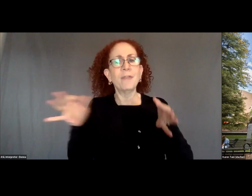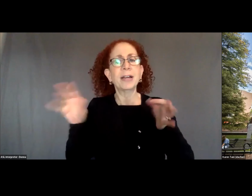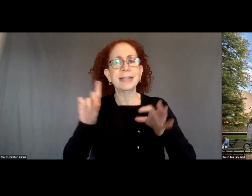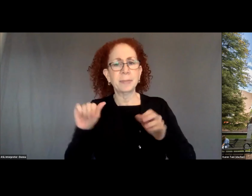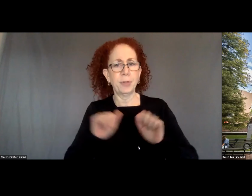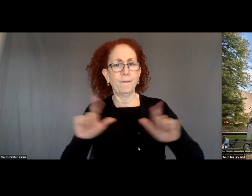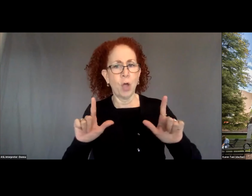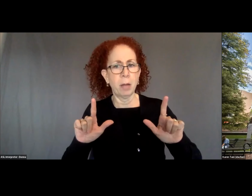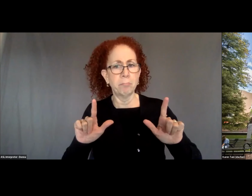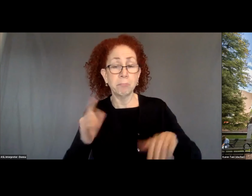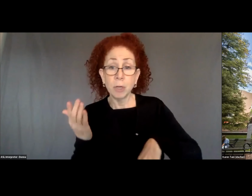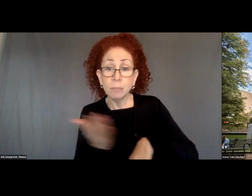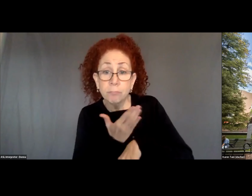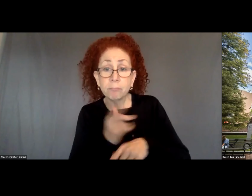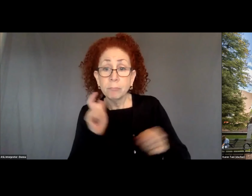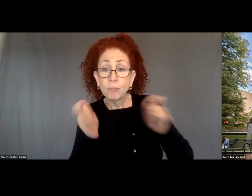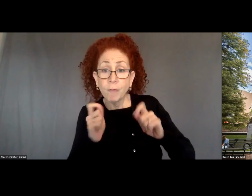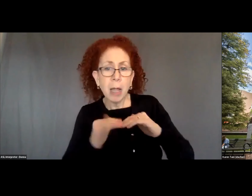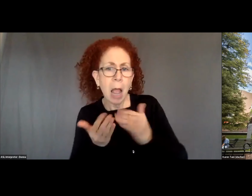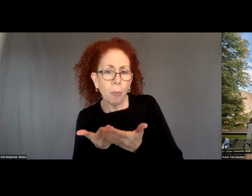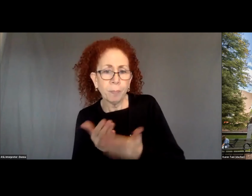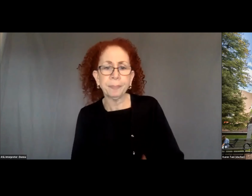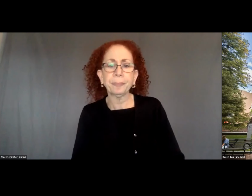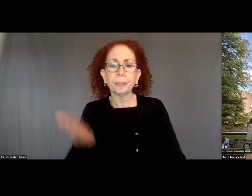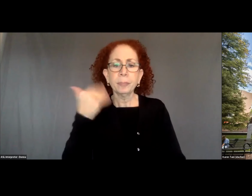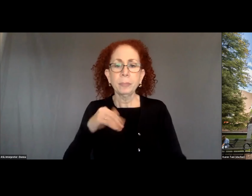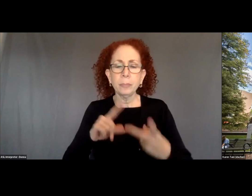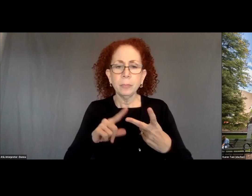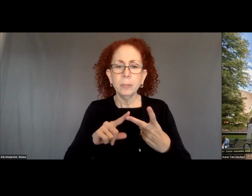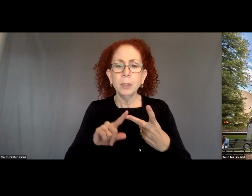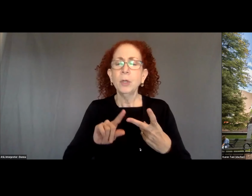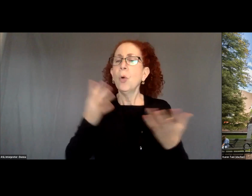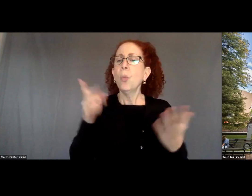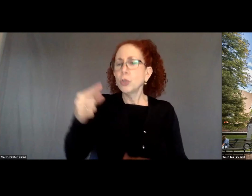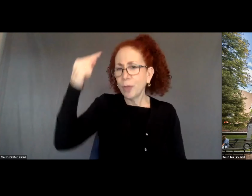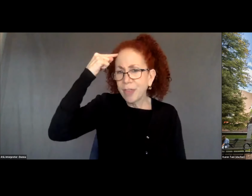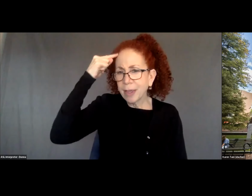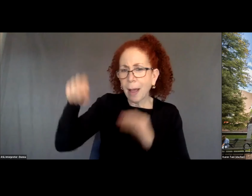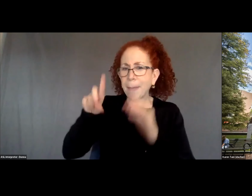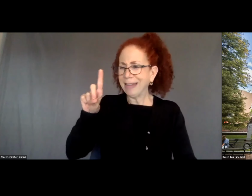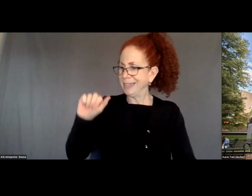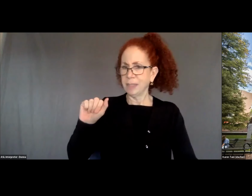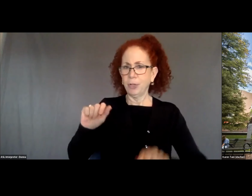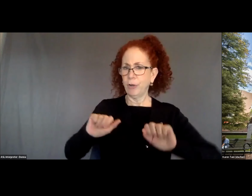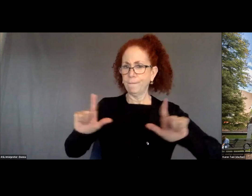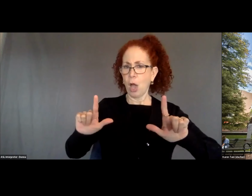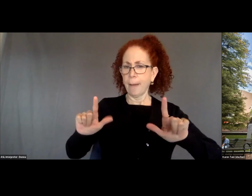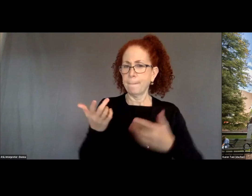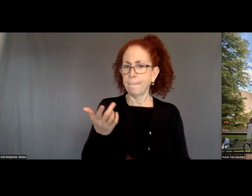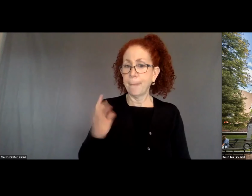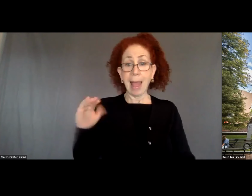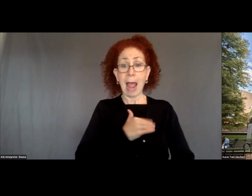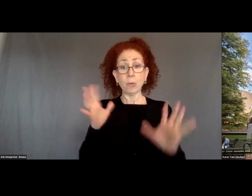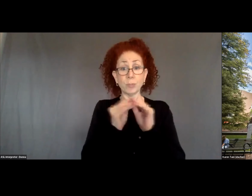How might we refine that definition? Second, what do you think about the disability frame? Our